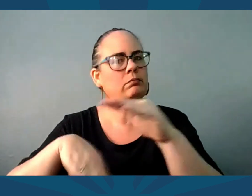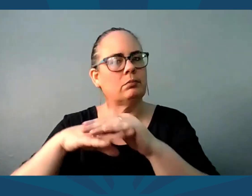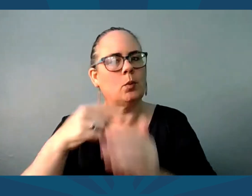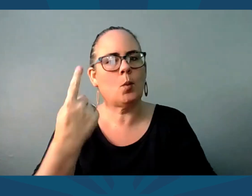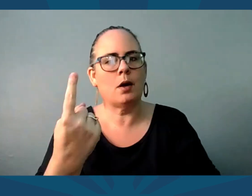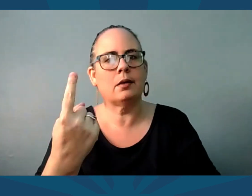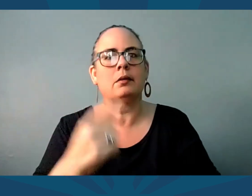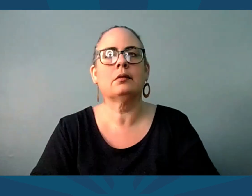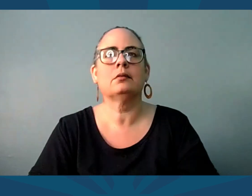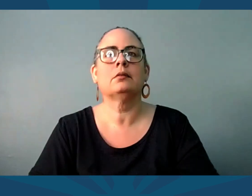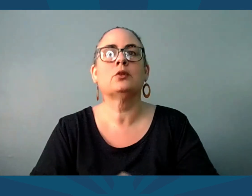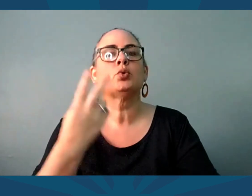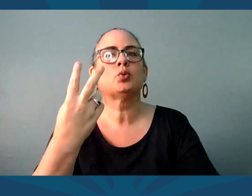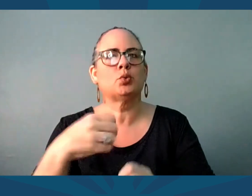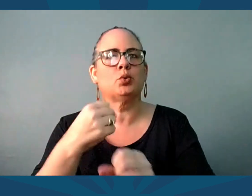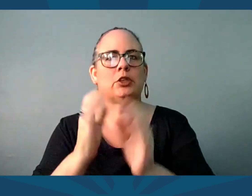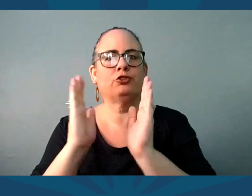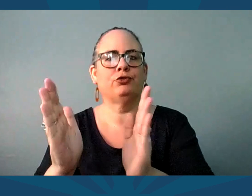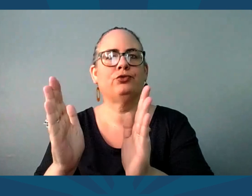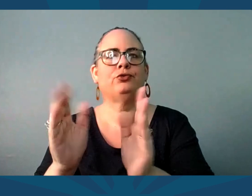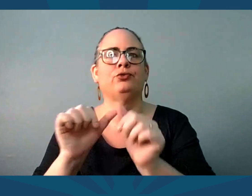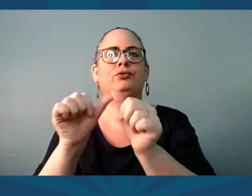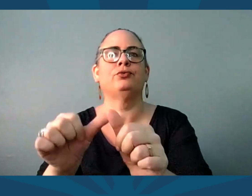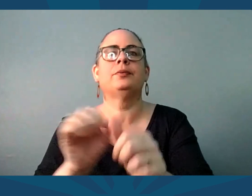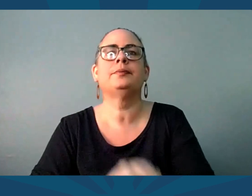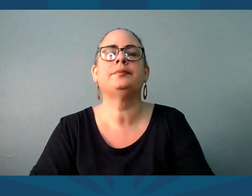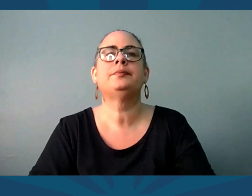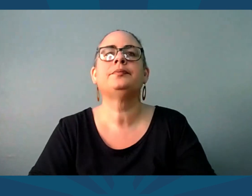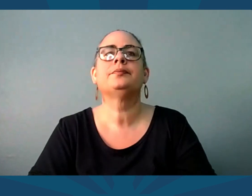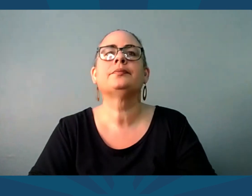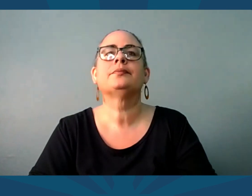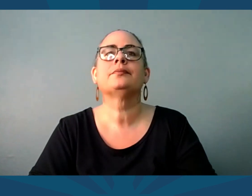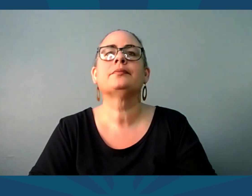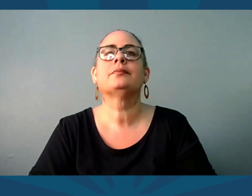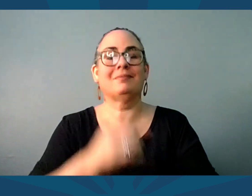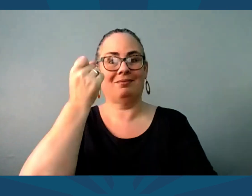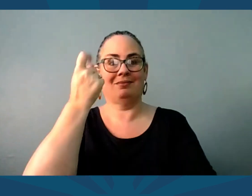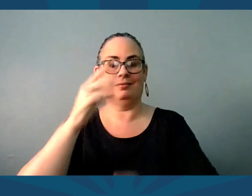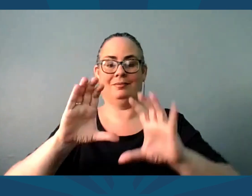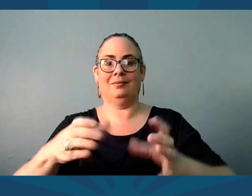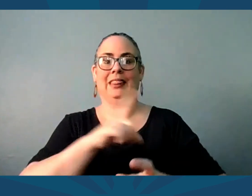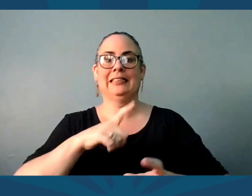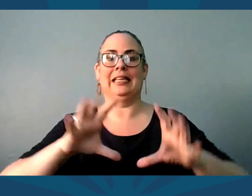State Senator. Vote for not more than one 2-year term.